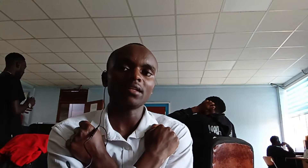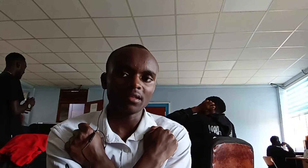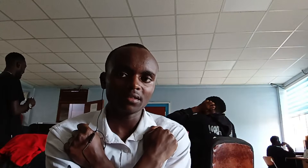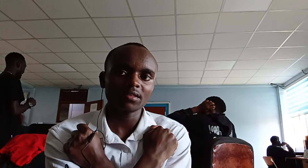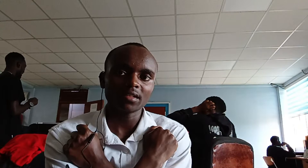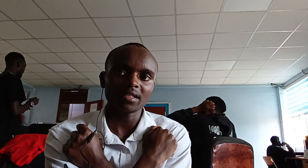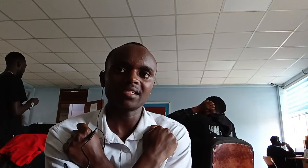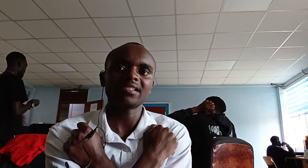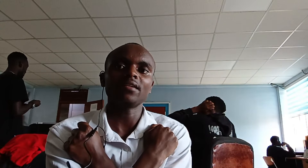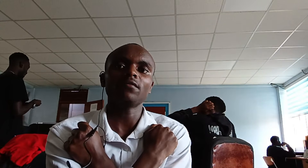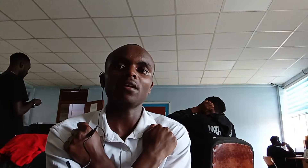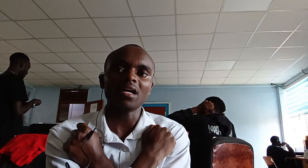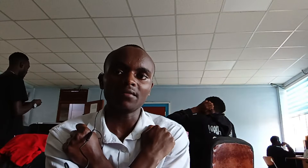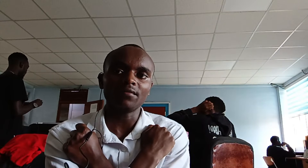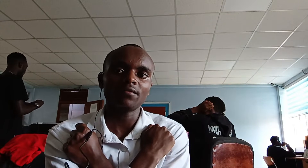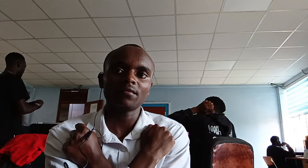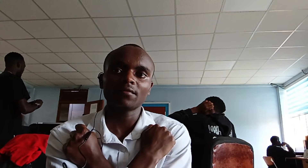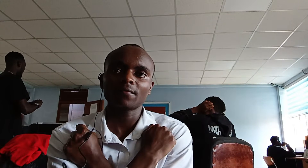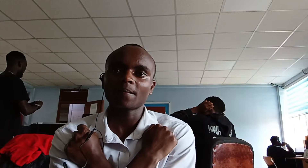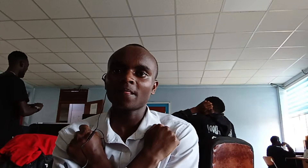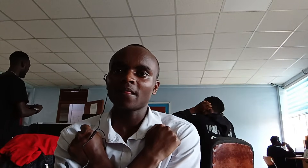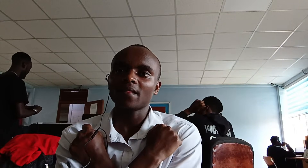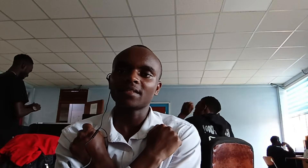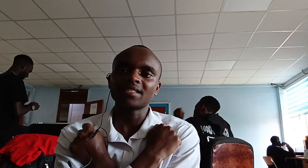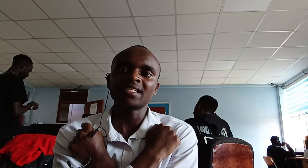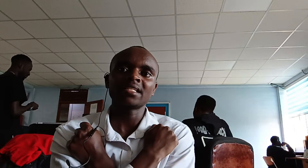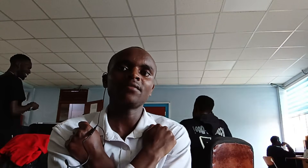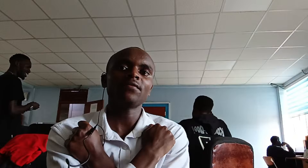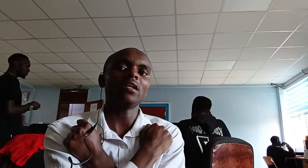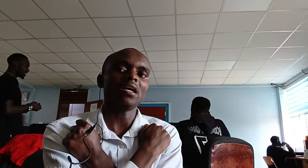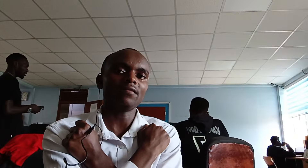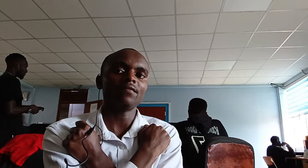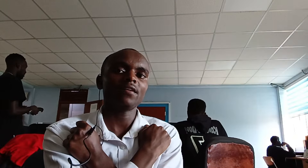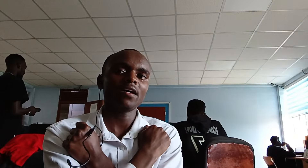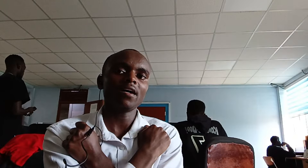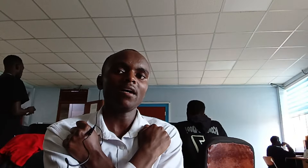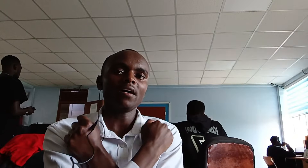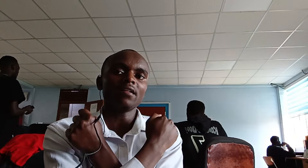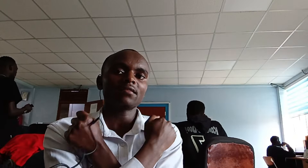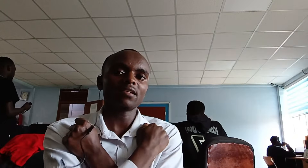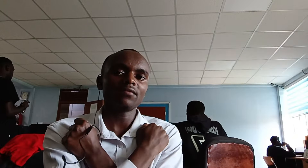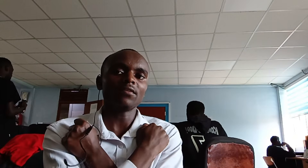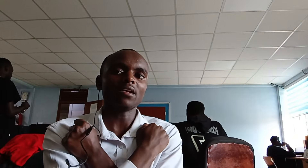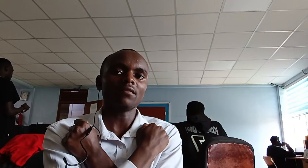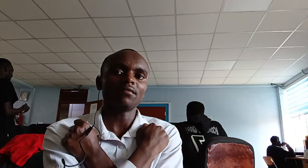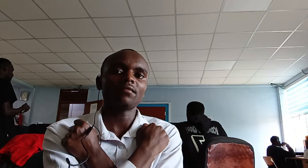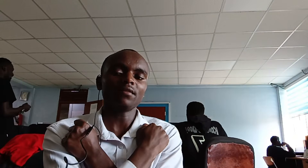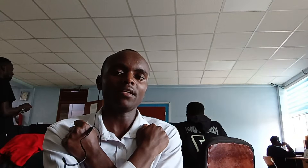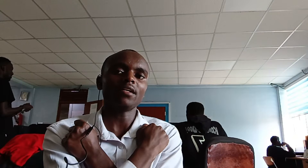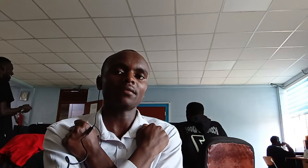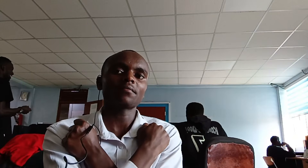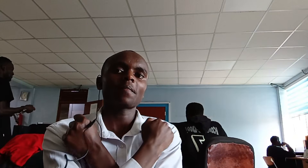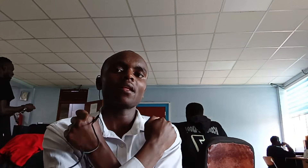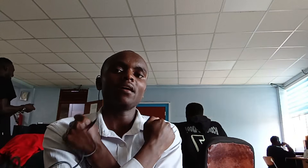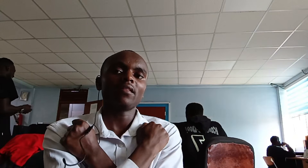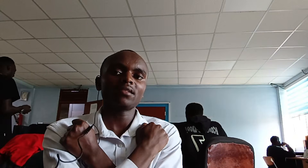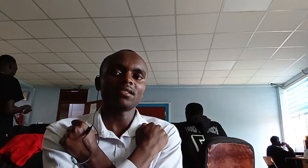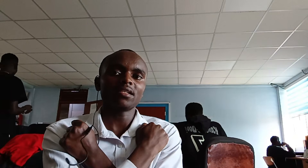this, that's the sign for love. It's the sign for love. Sign for love. Yeah, that's the sign for